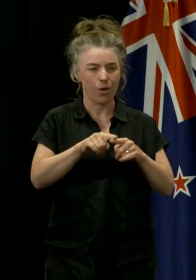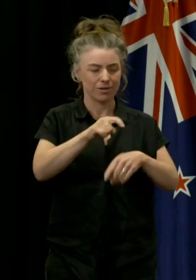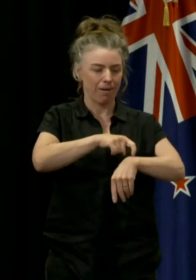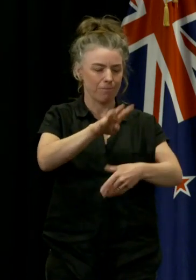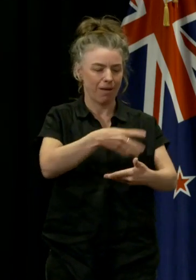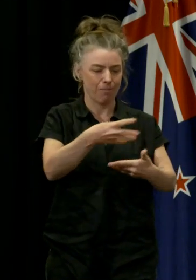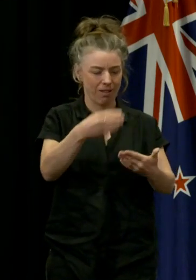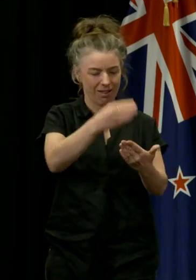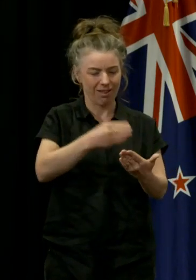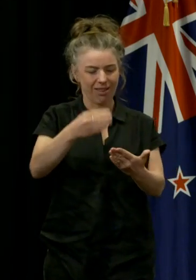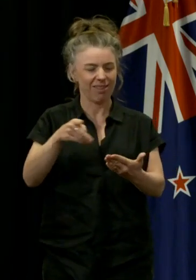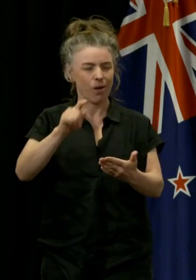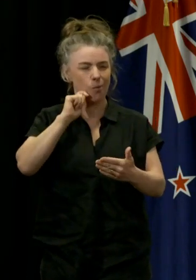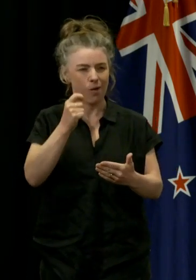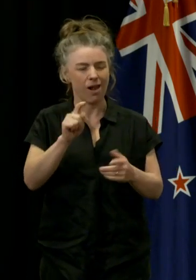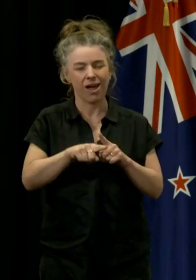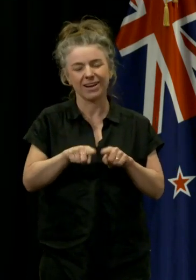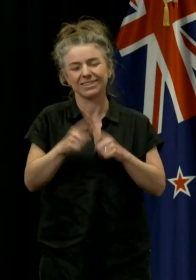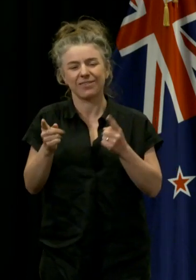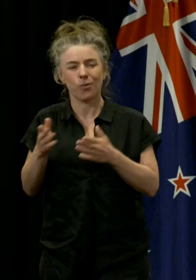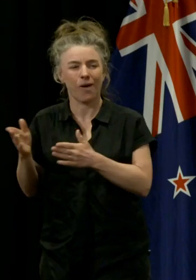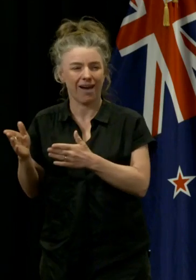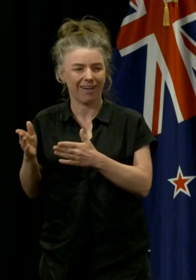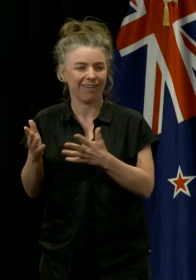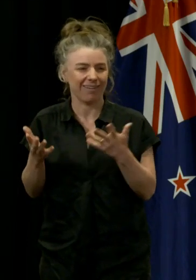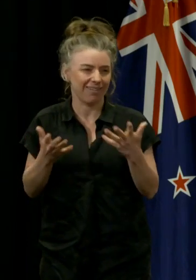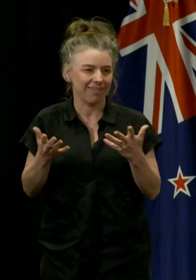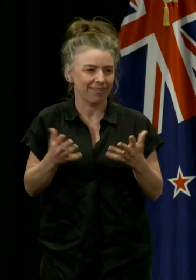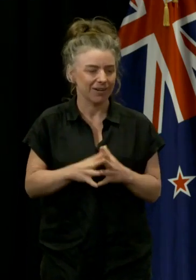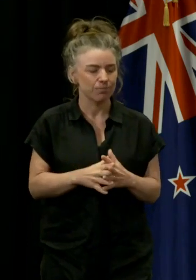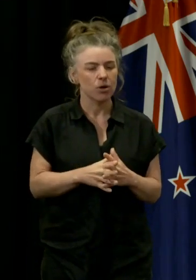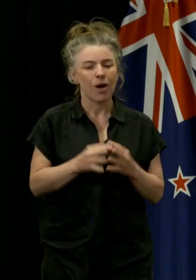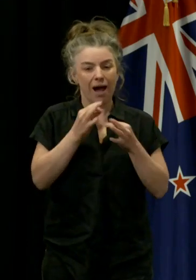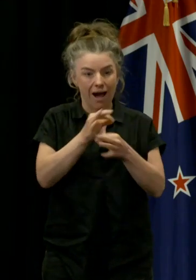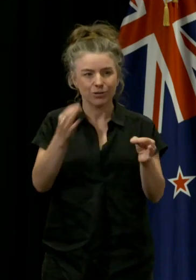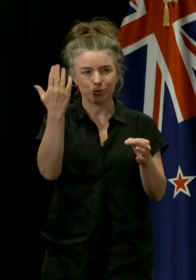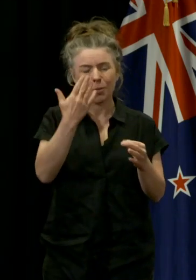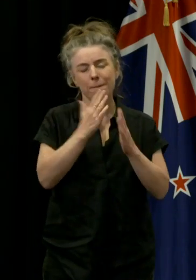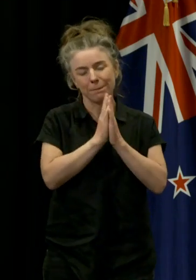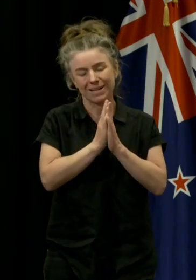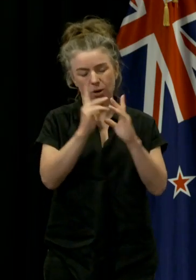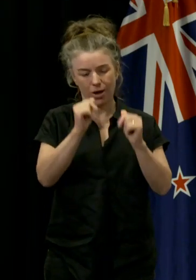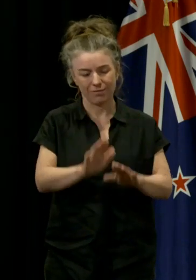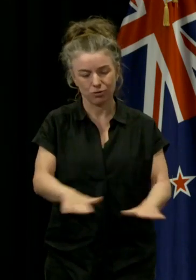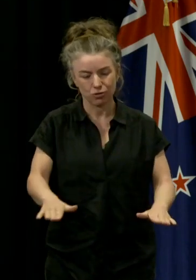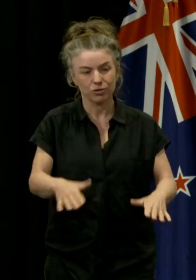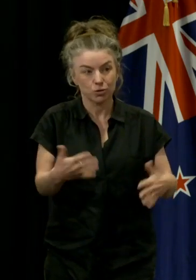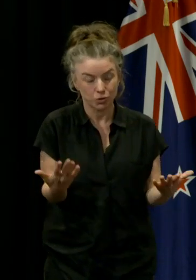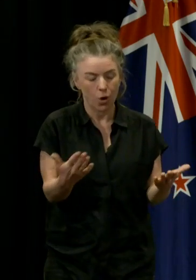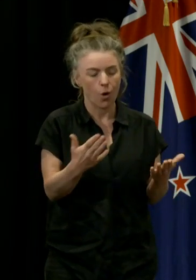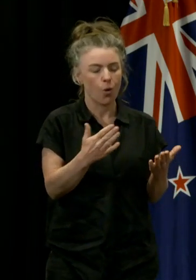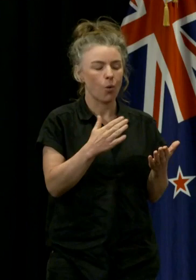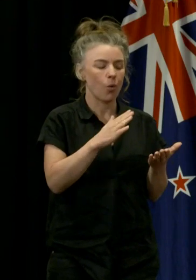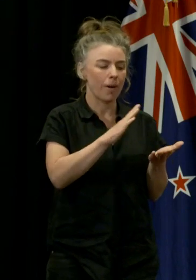timetabled classes. They'll be doing something alternative, almost certainly, and we'll be asking them, of course, as much as possible to be within the